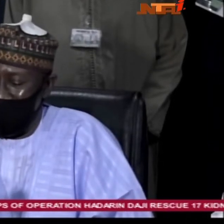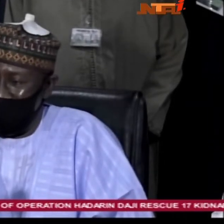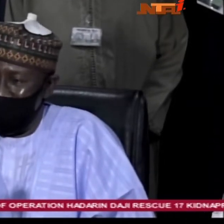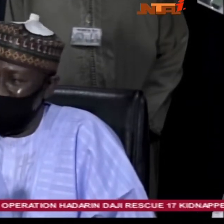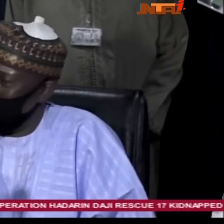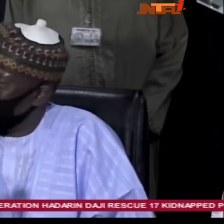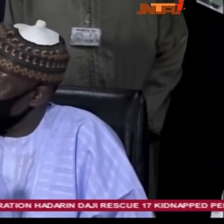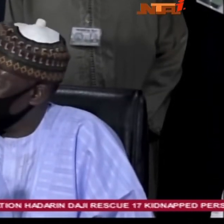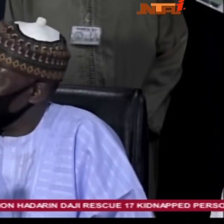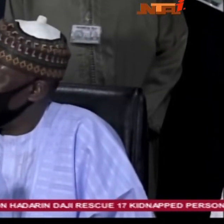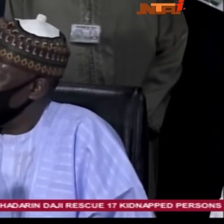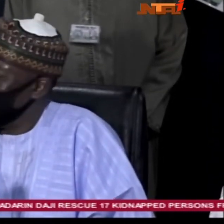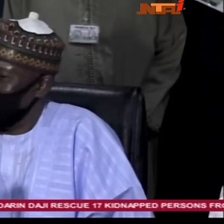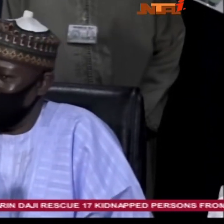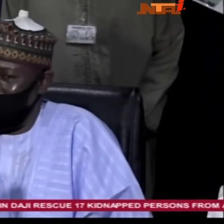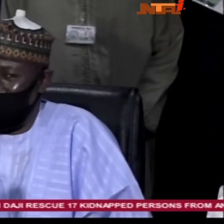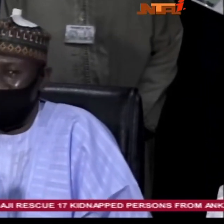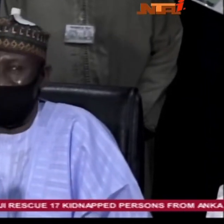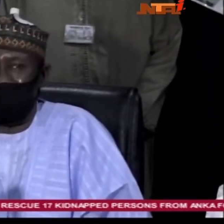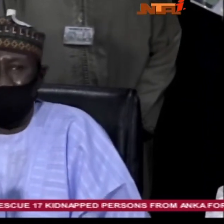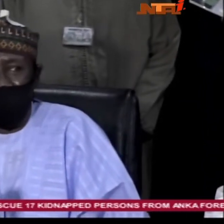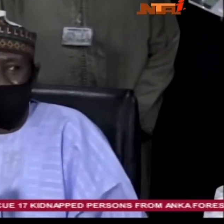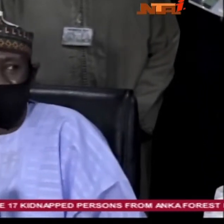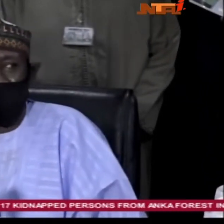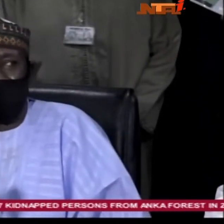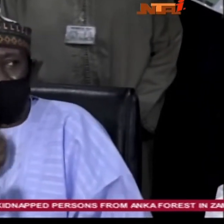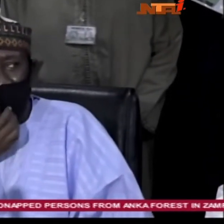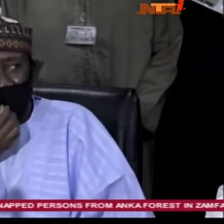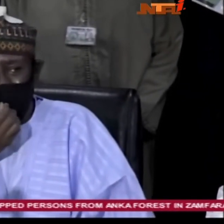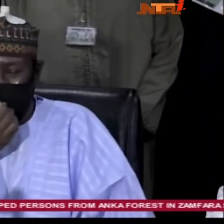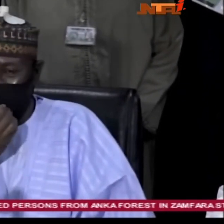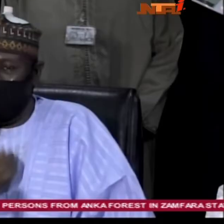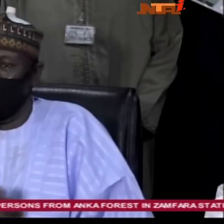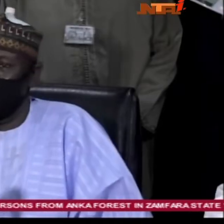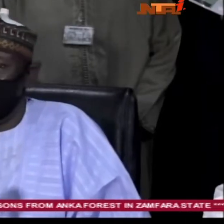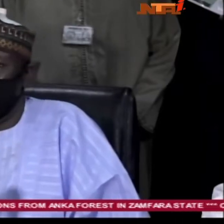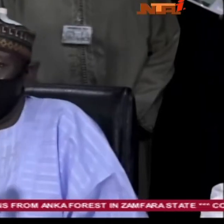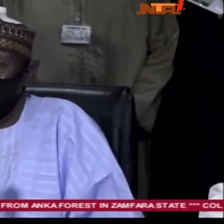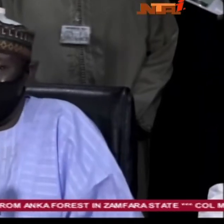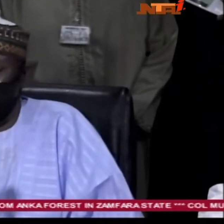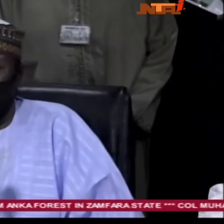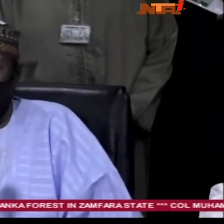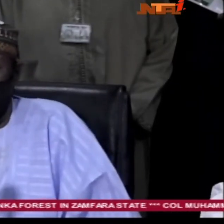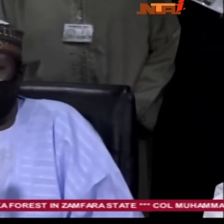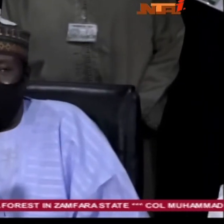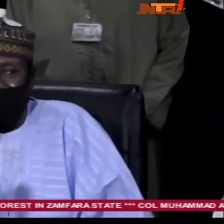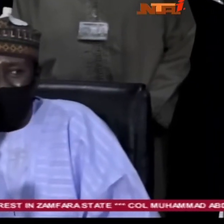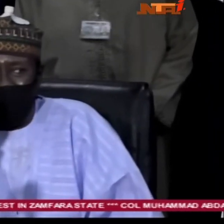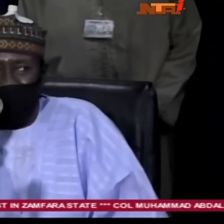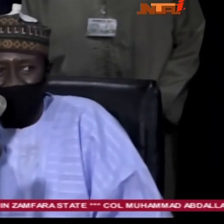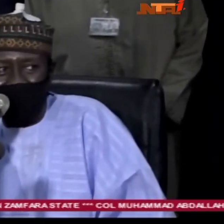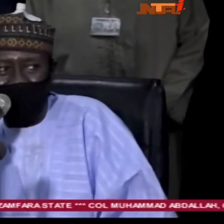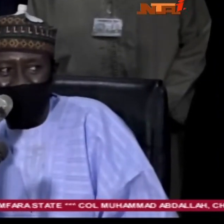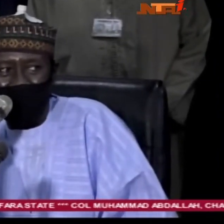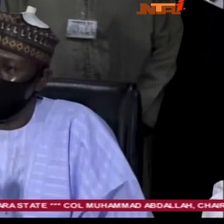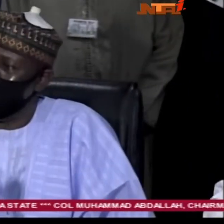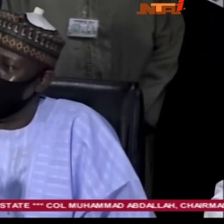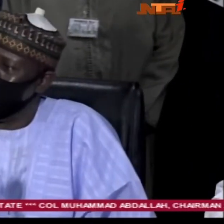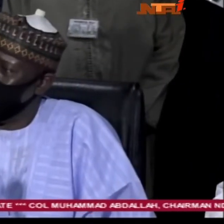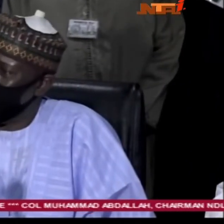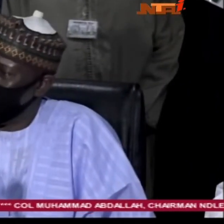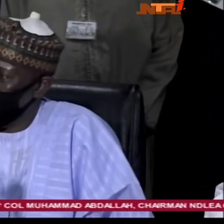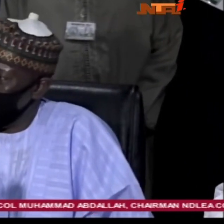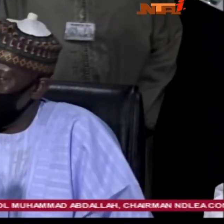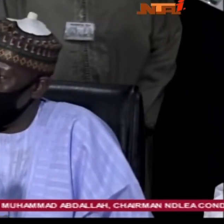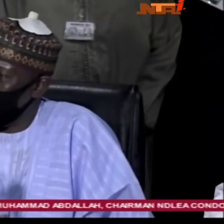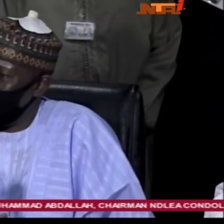this situation in which our people in Borno State find themselves. The NSA also noted